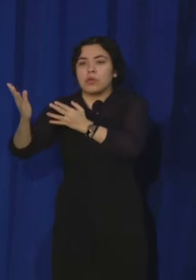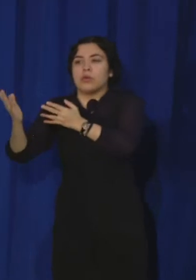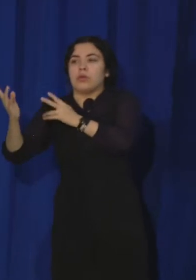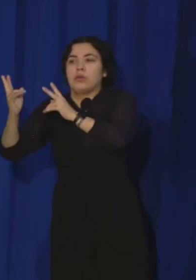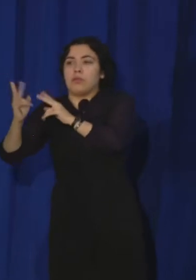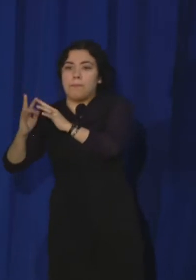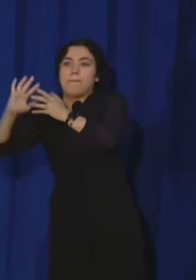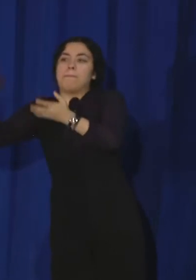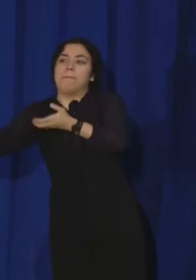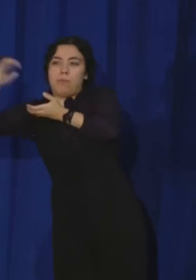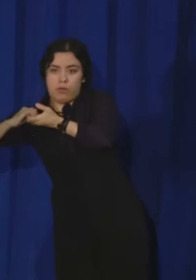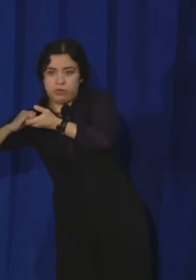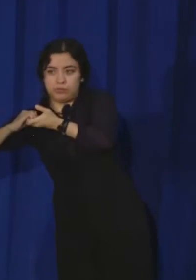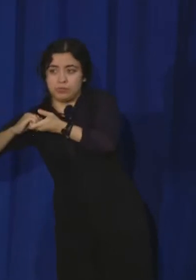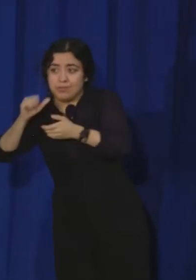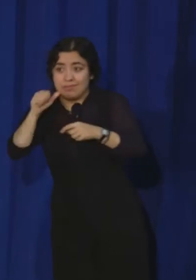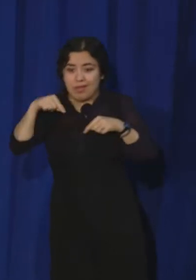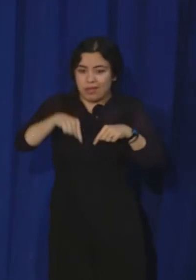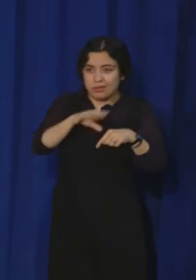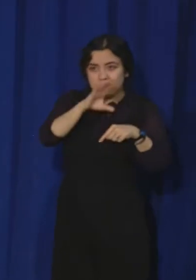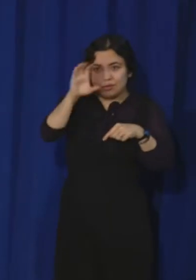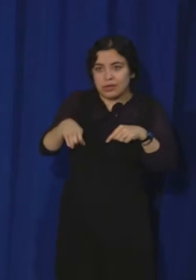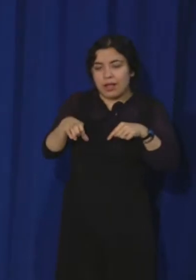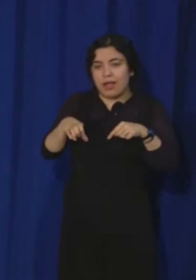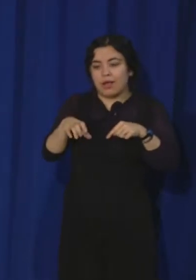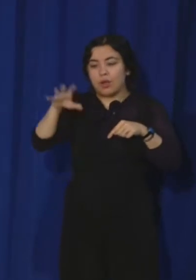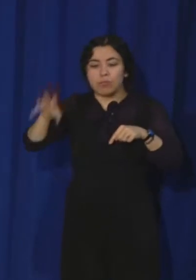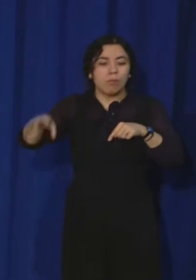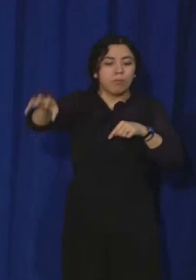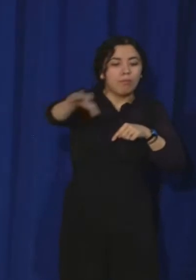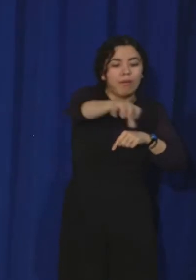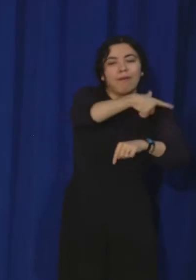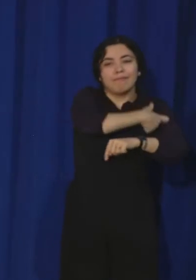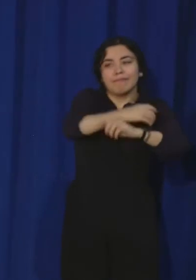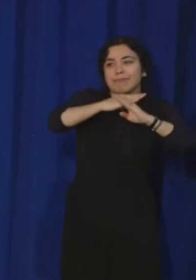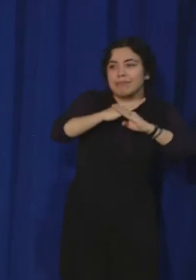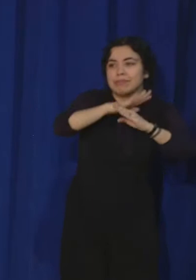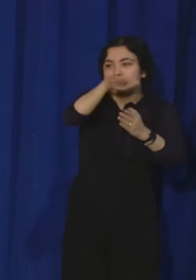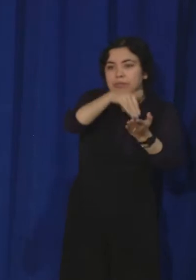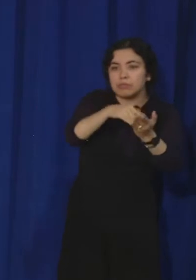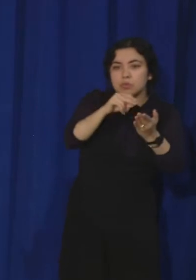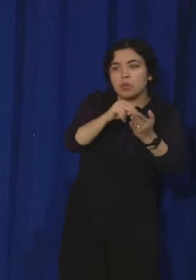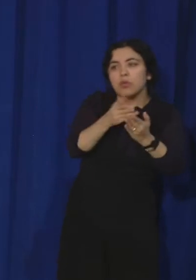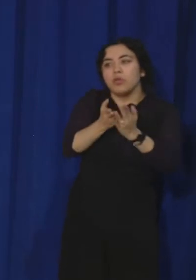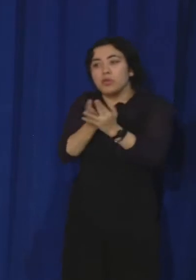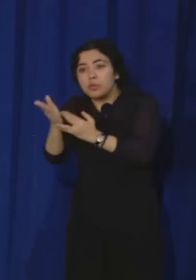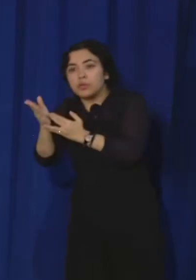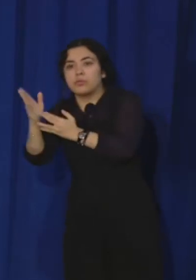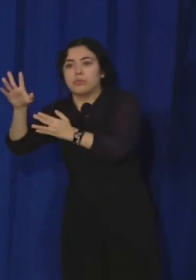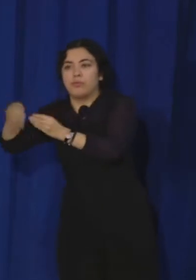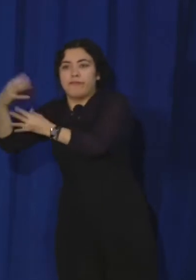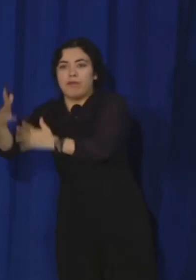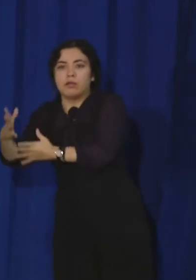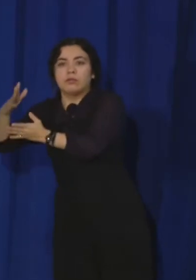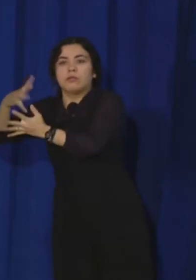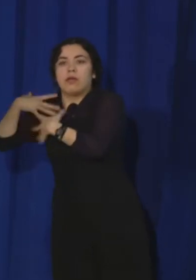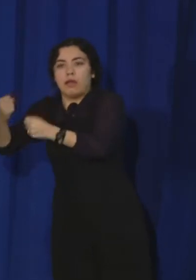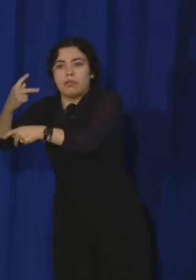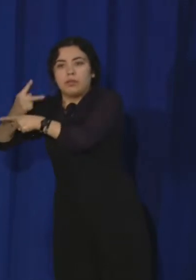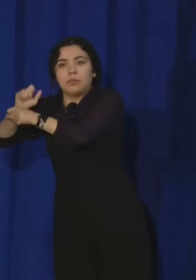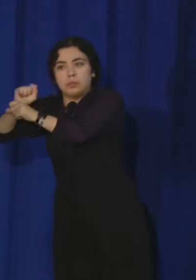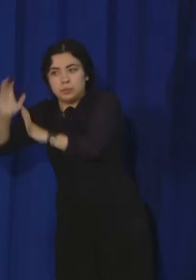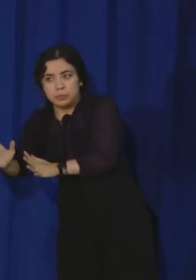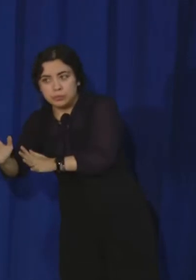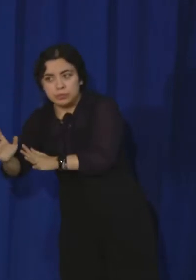through the city of Chicago at mass vaccination sites. And the more vaccine we're able to receive, the more we can push out. We did a lot of